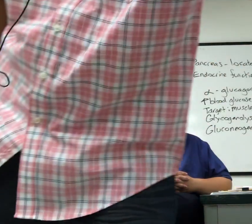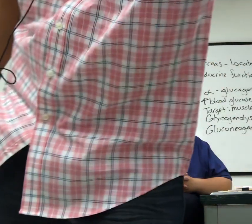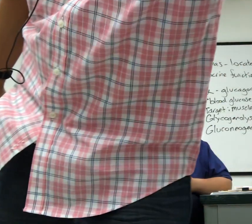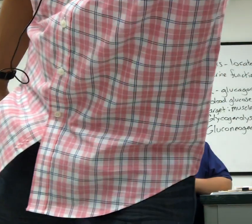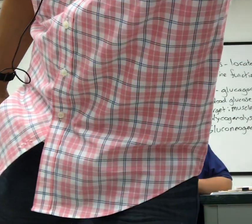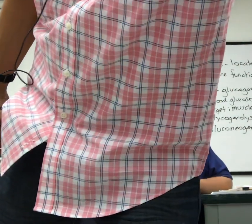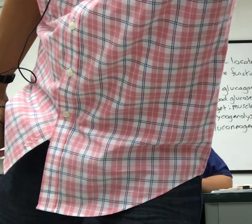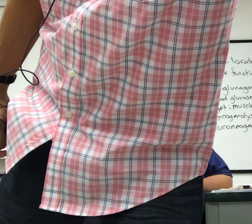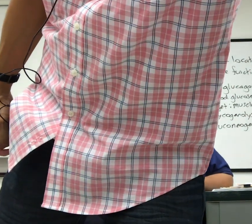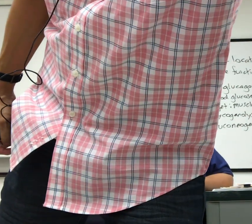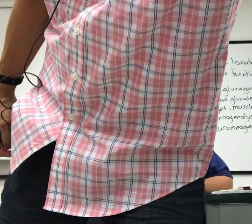Erase the board and take your picture.